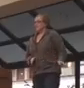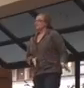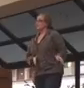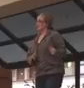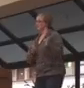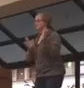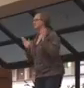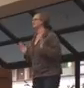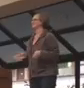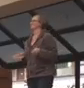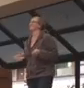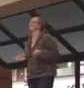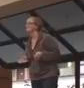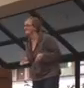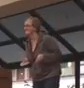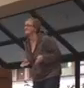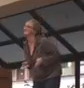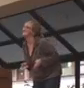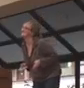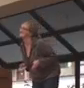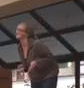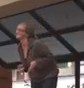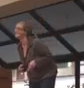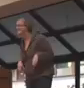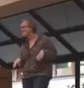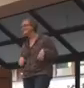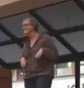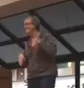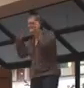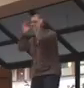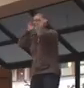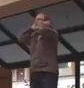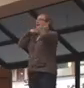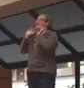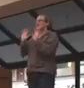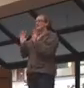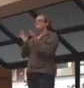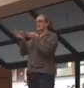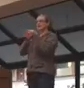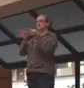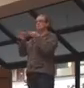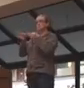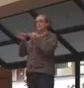doing. Okay, now that I said that.